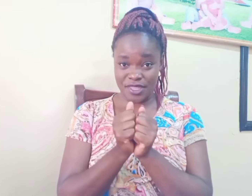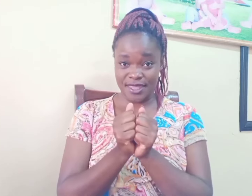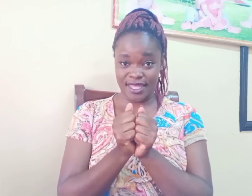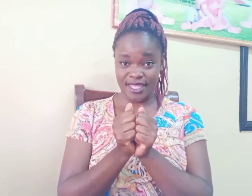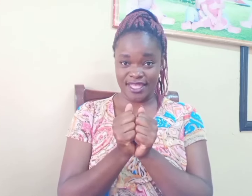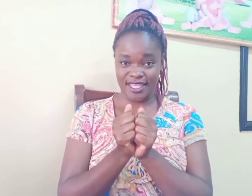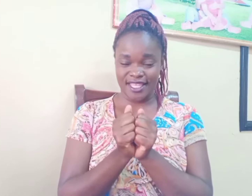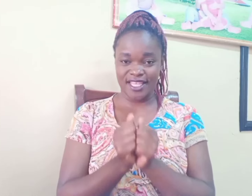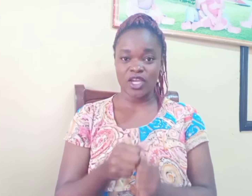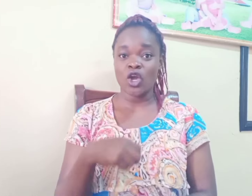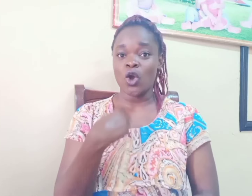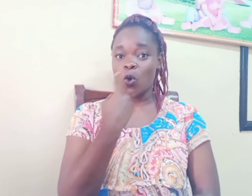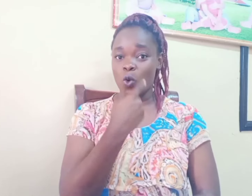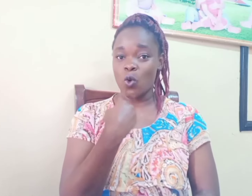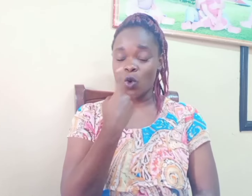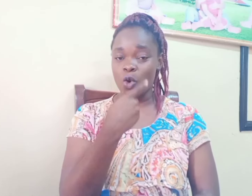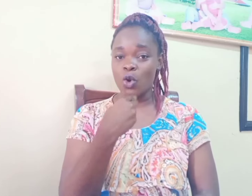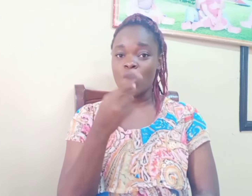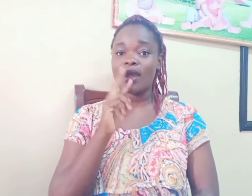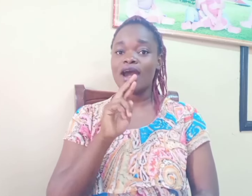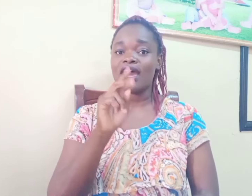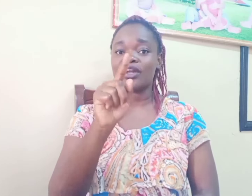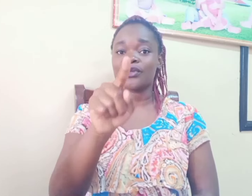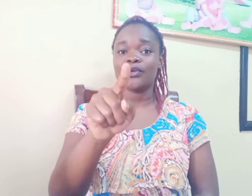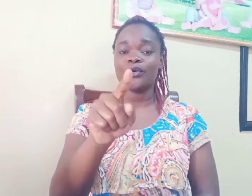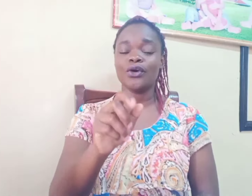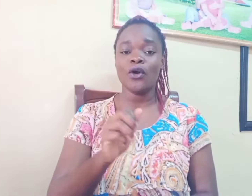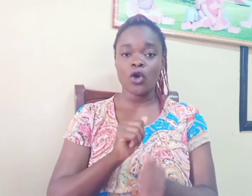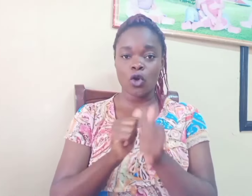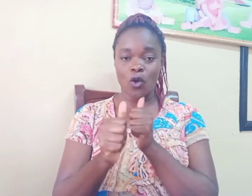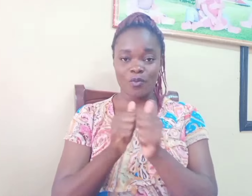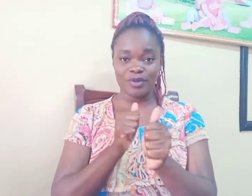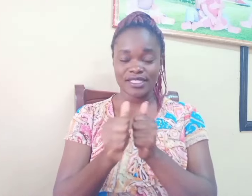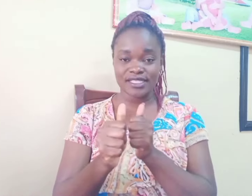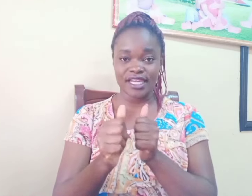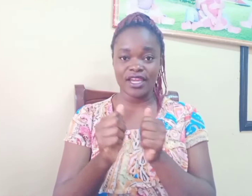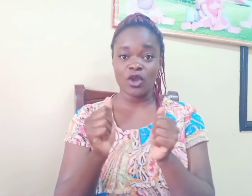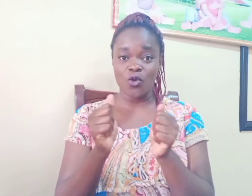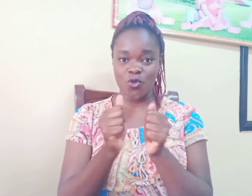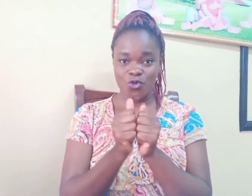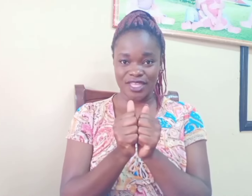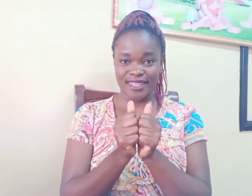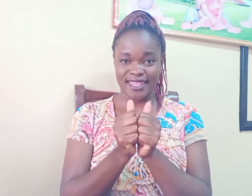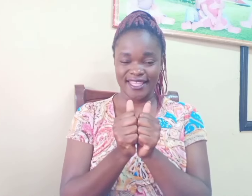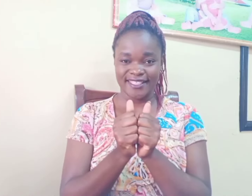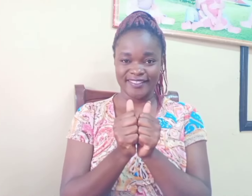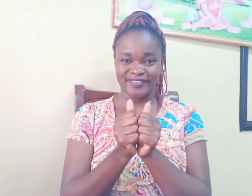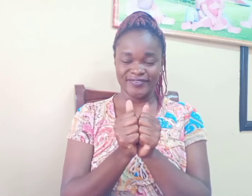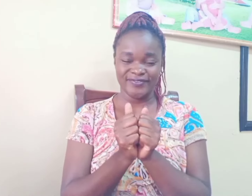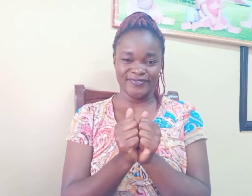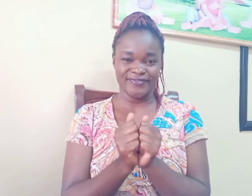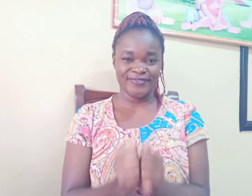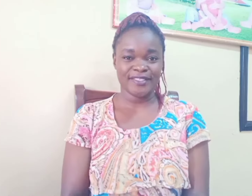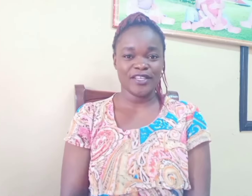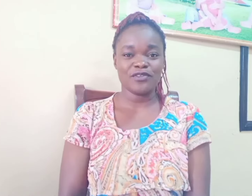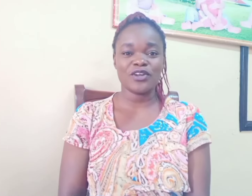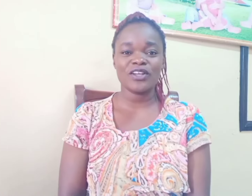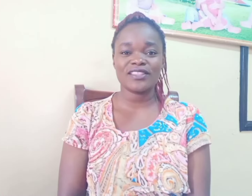with? Who are you competing with? If you got